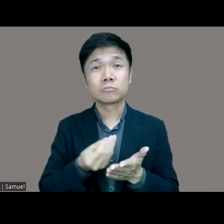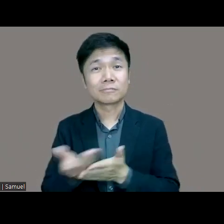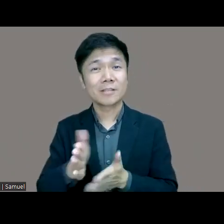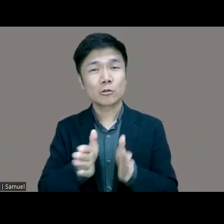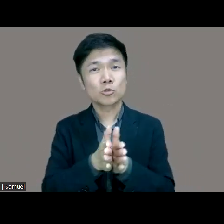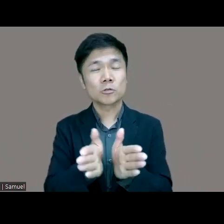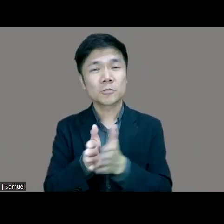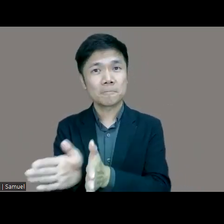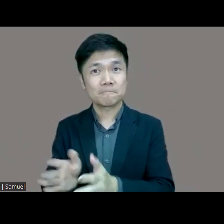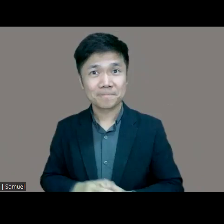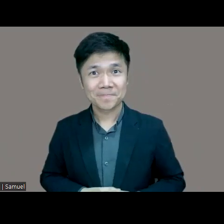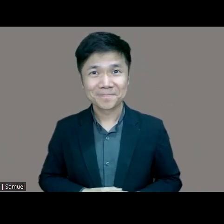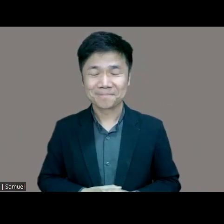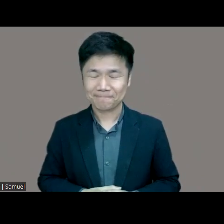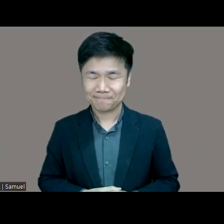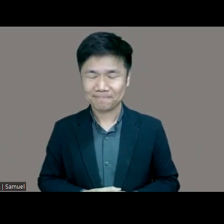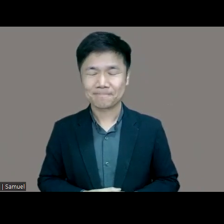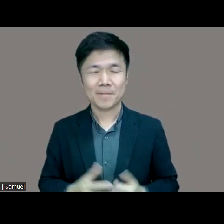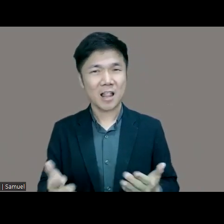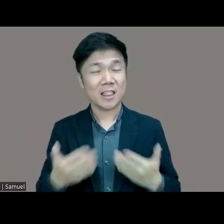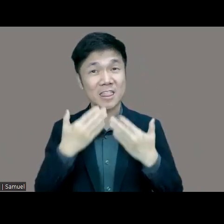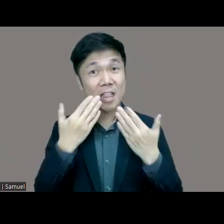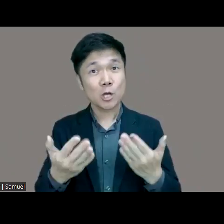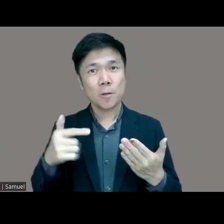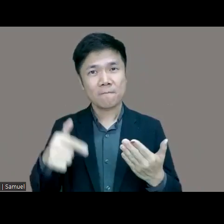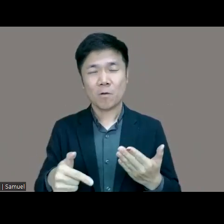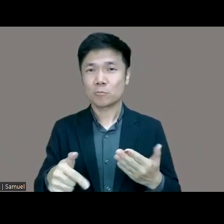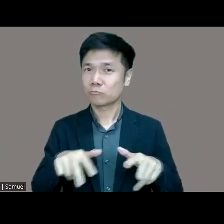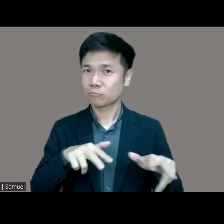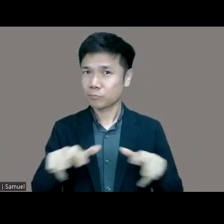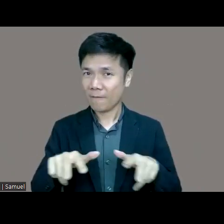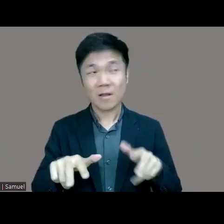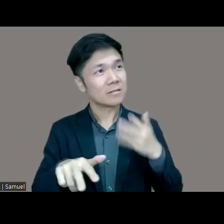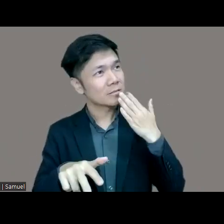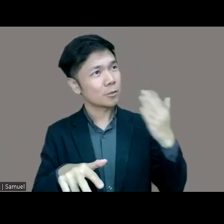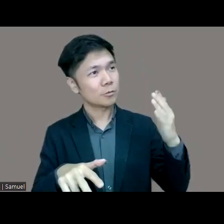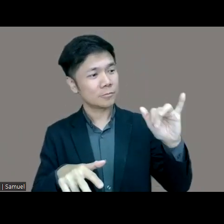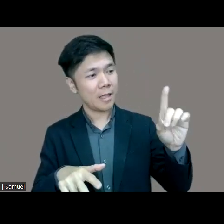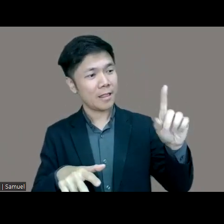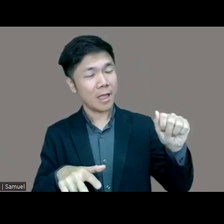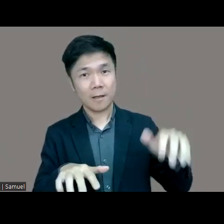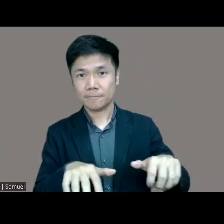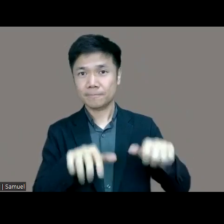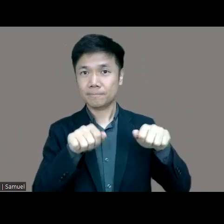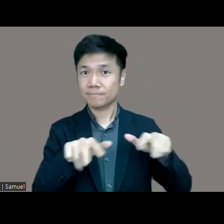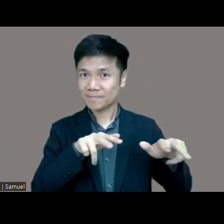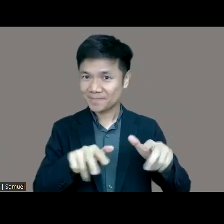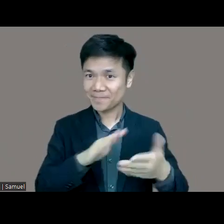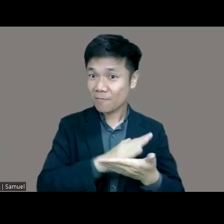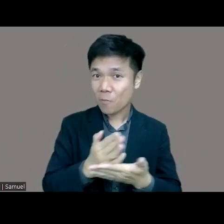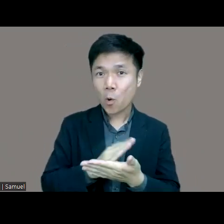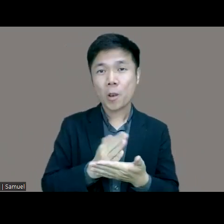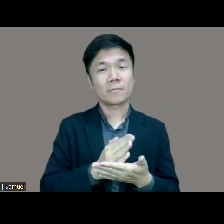much again. Thanks for organizing this to the International Disability Alliance, to all the interpreters, sign